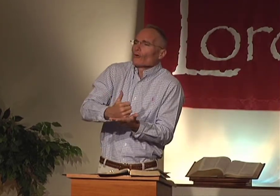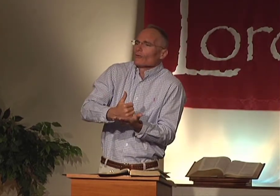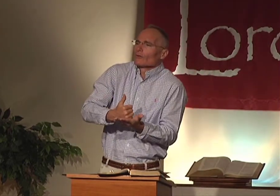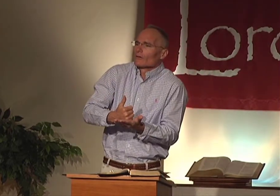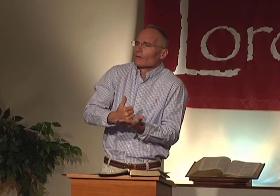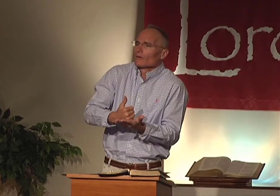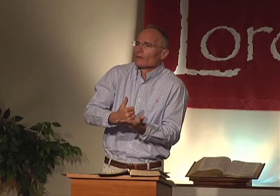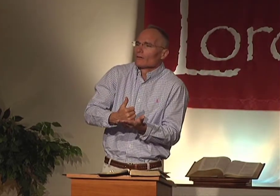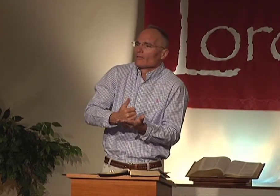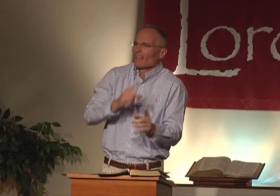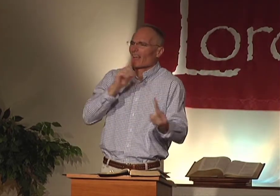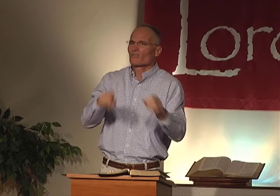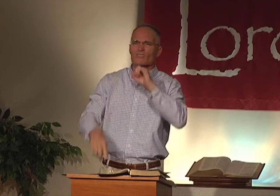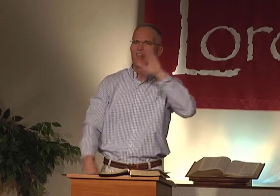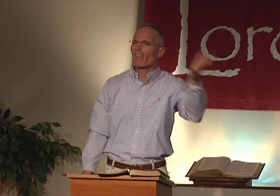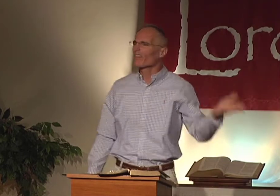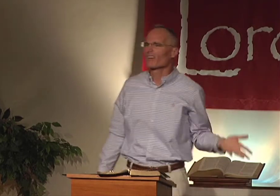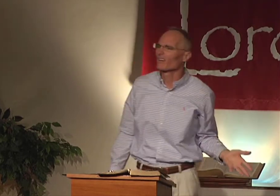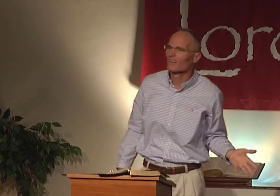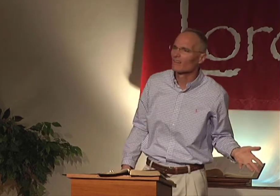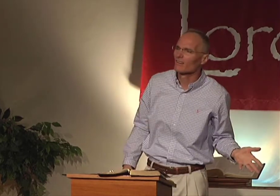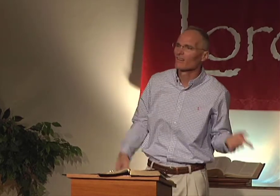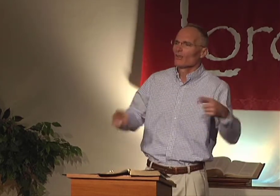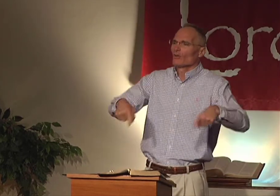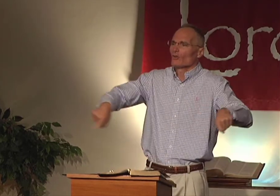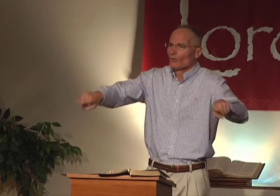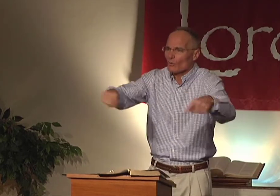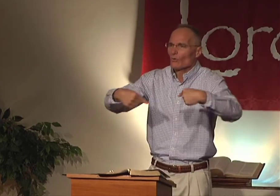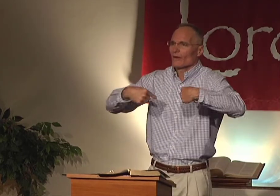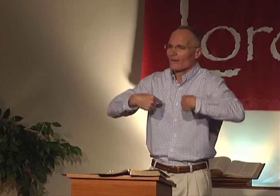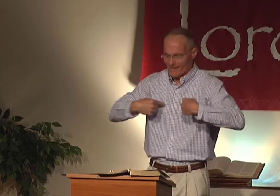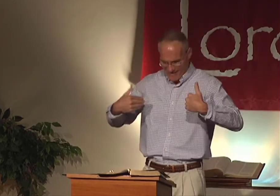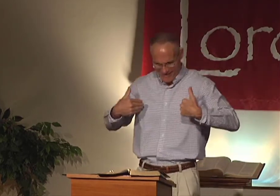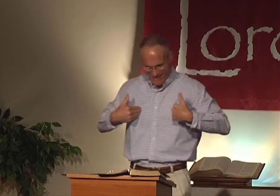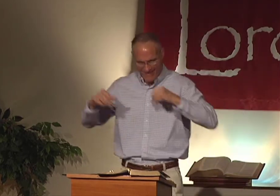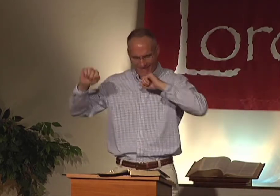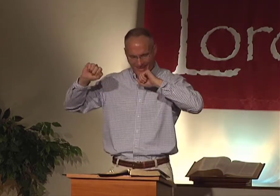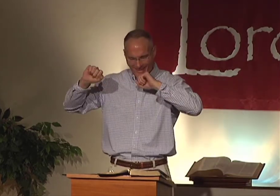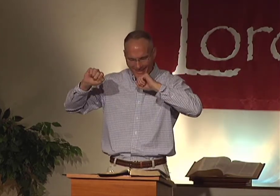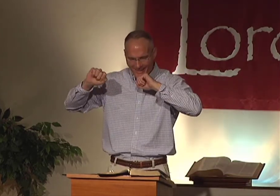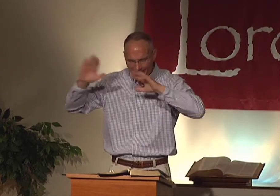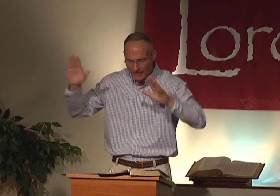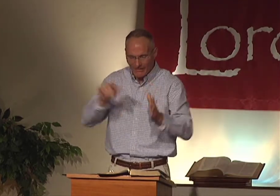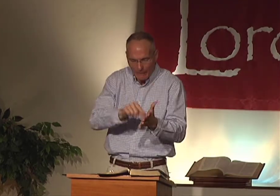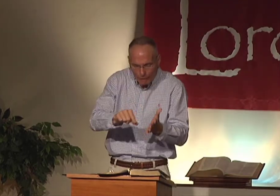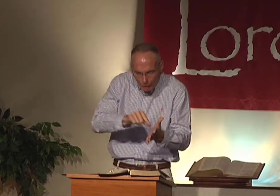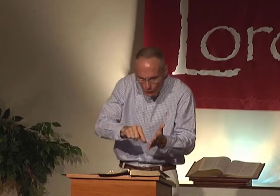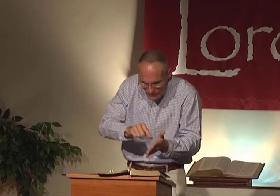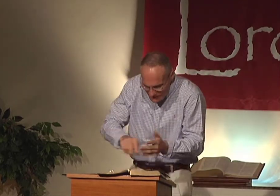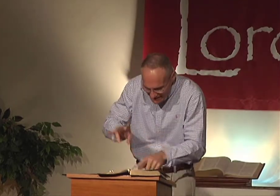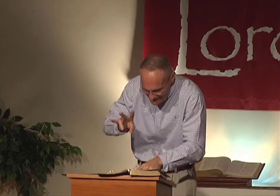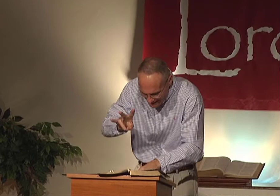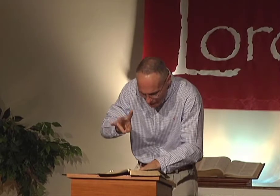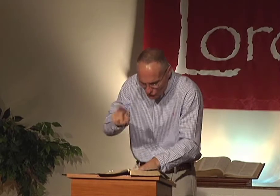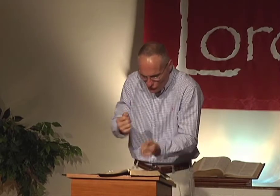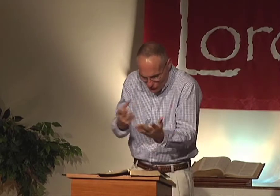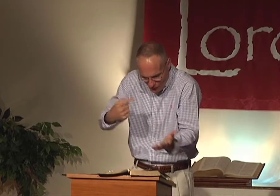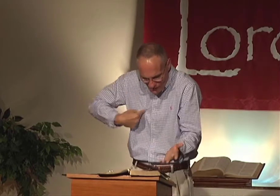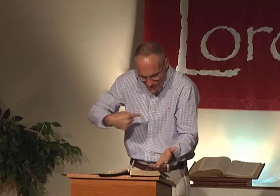What you have earned, it's nothing. You and I have nothing. In verse